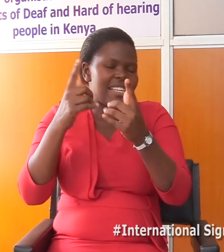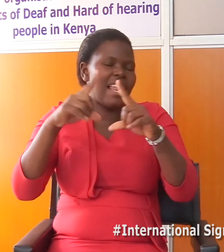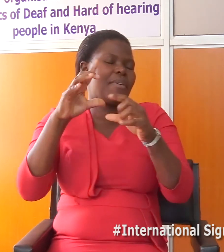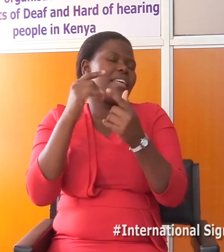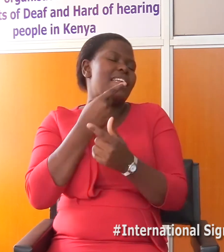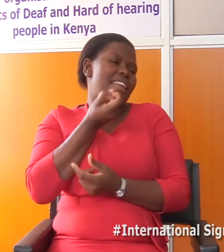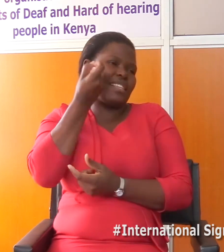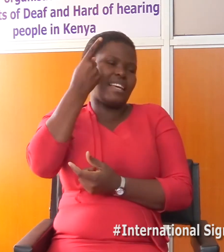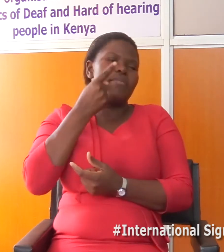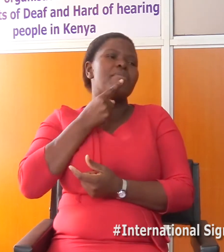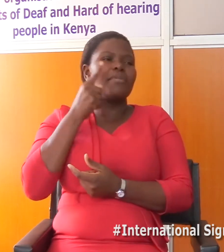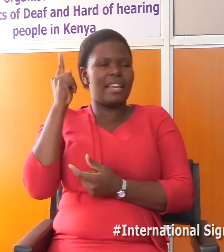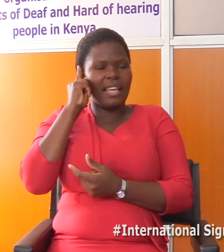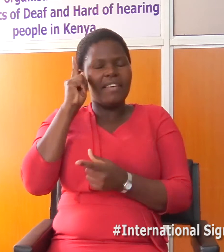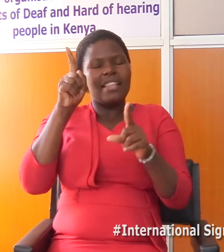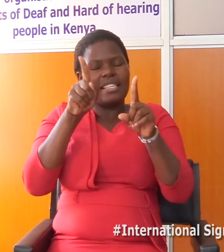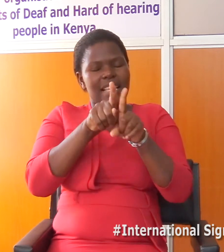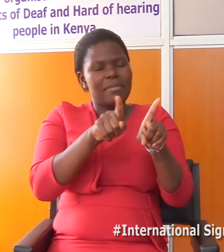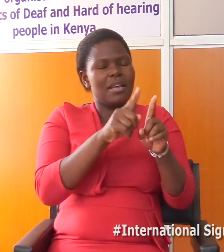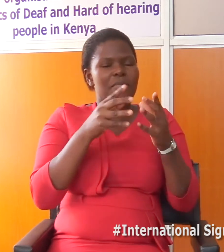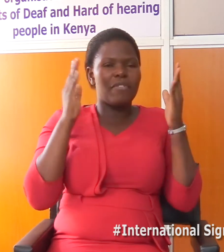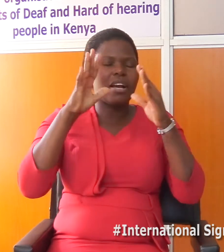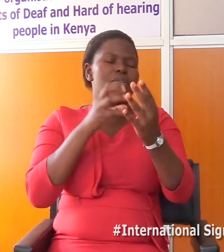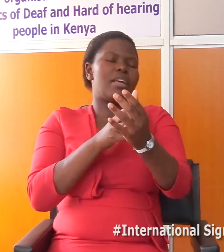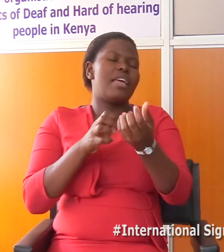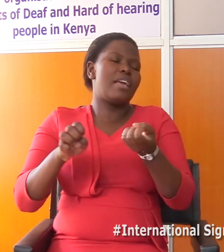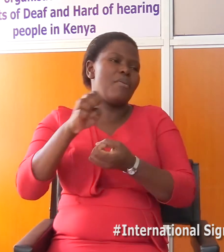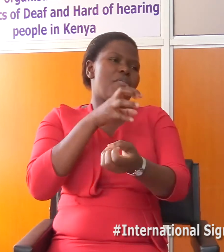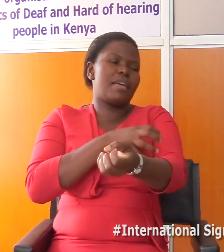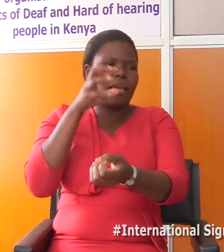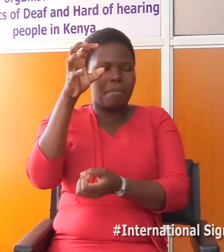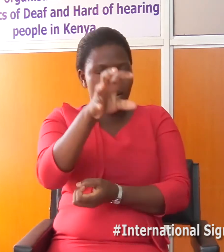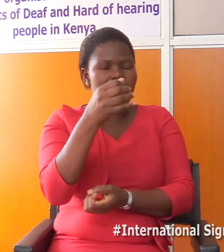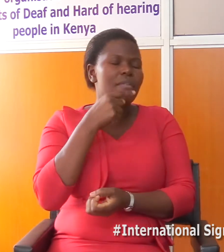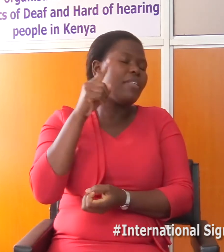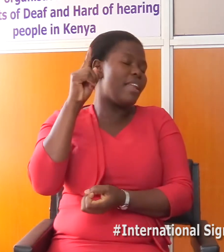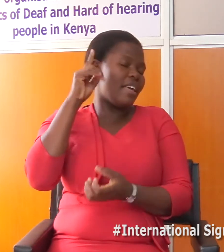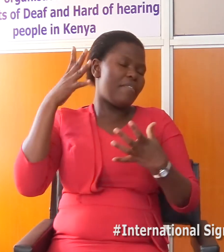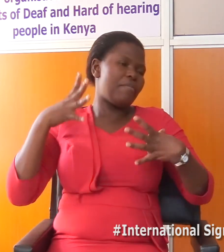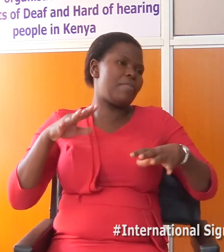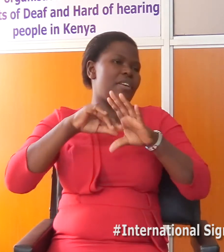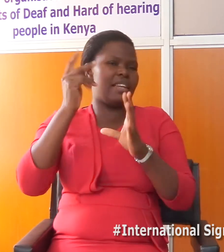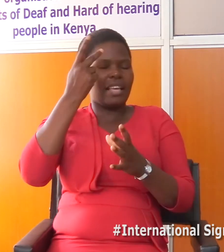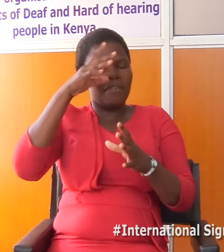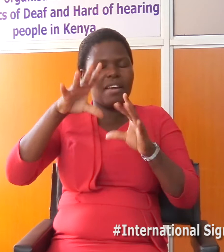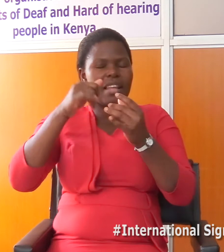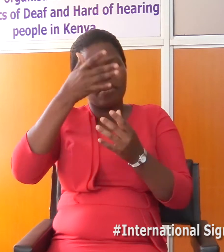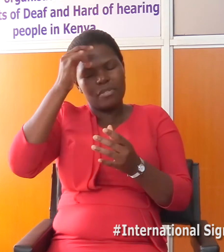can provide service in Kenyan Sign Language that they too can understand. So this also was one of the things that we focus as